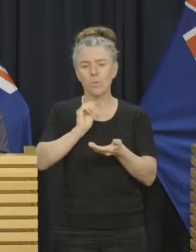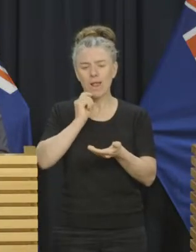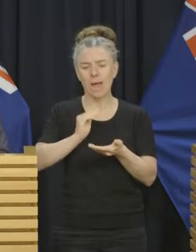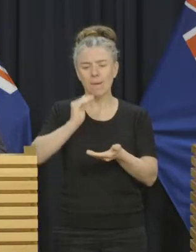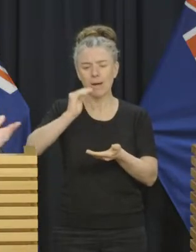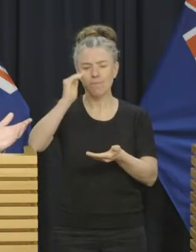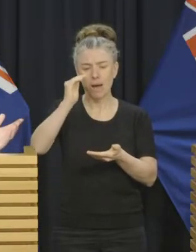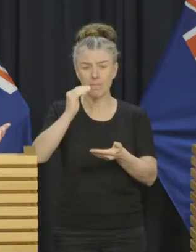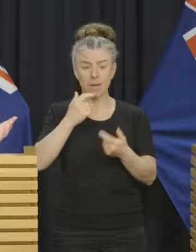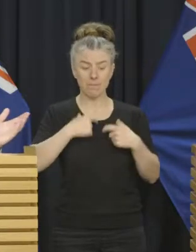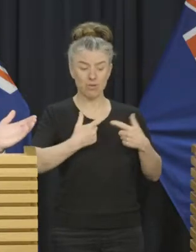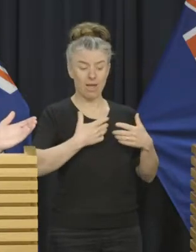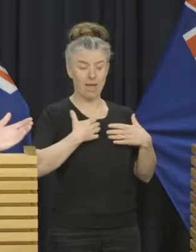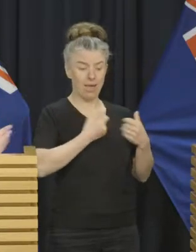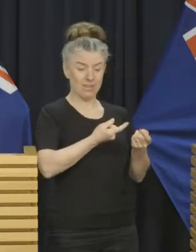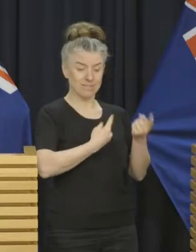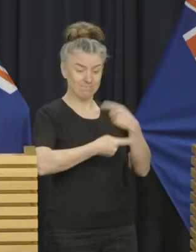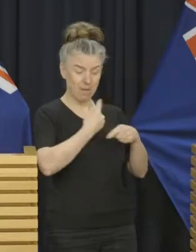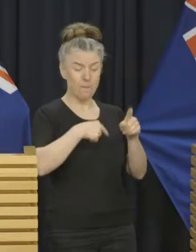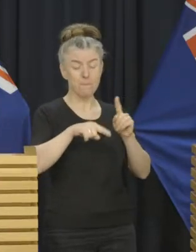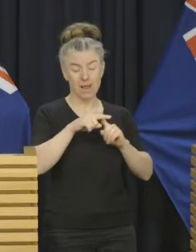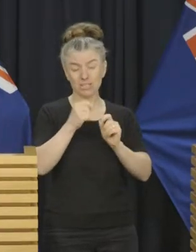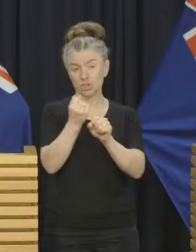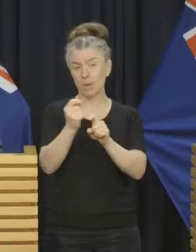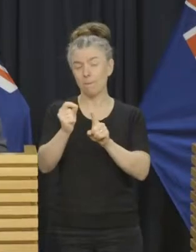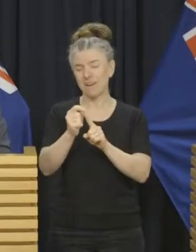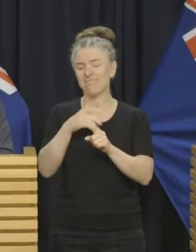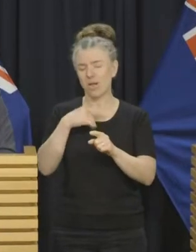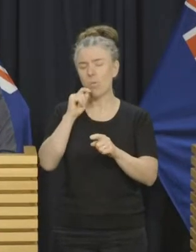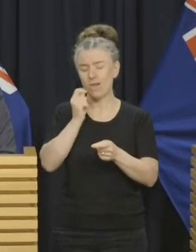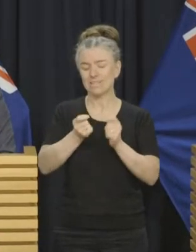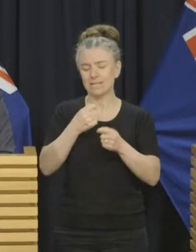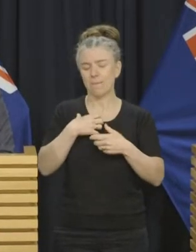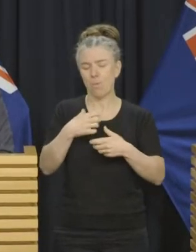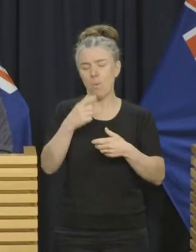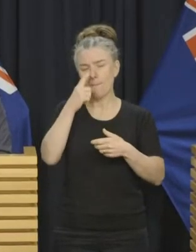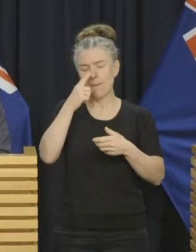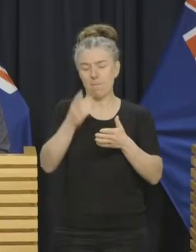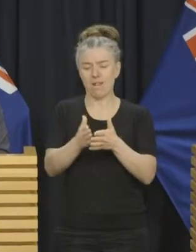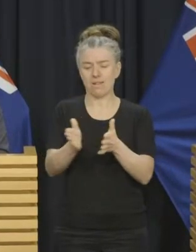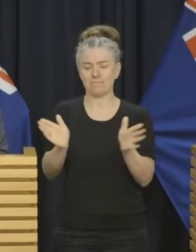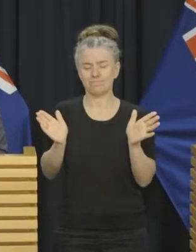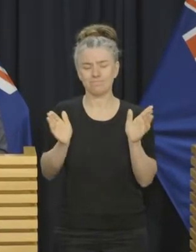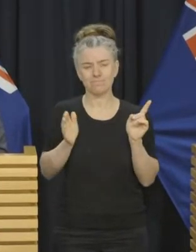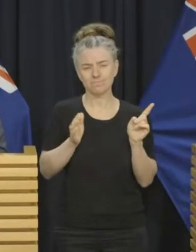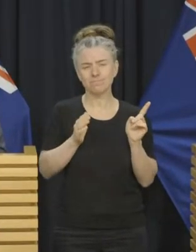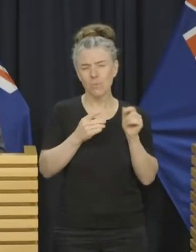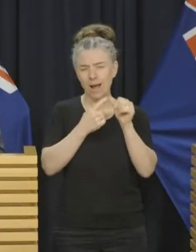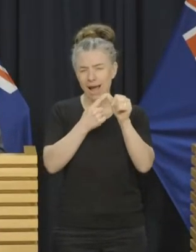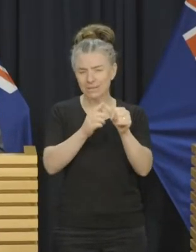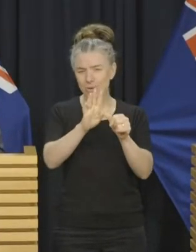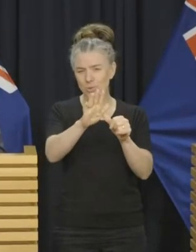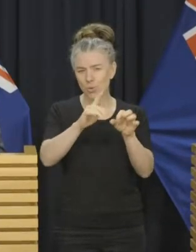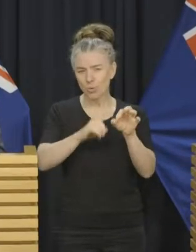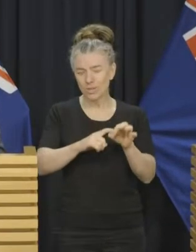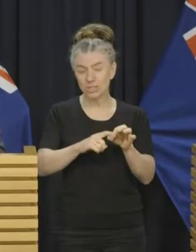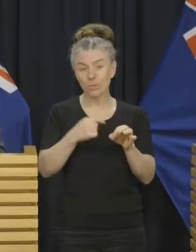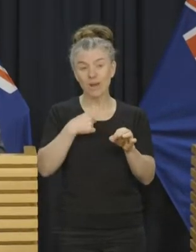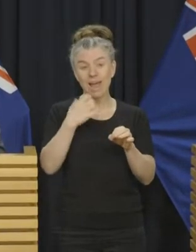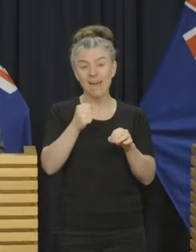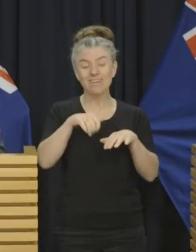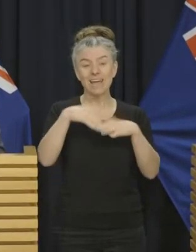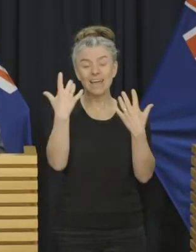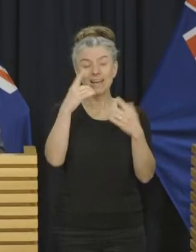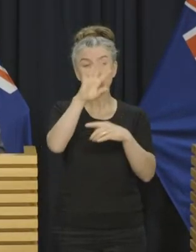others. But I'm happy for Dr. Bloomfield to add to that if I can, Minister, just to follow up on your specific question. So there is no